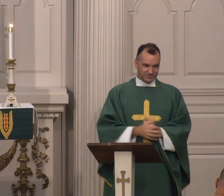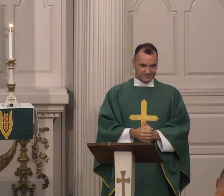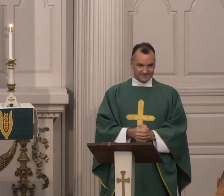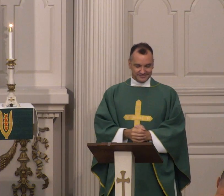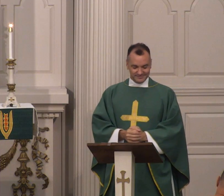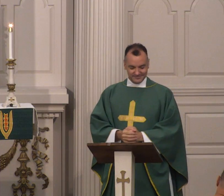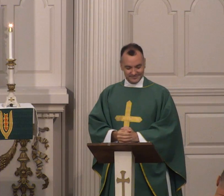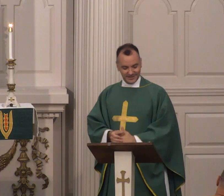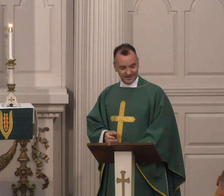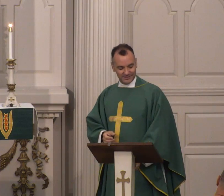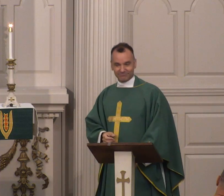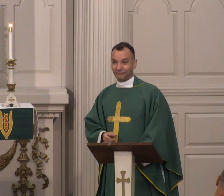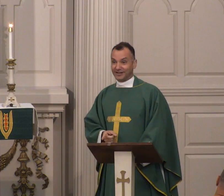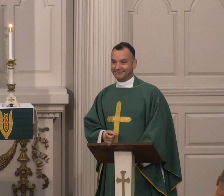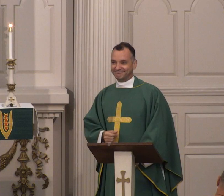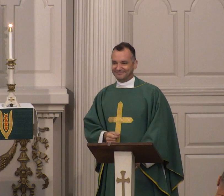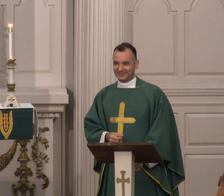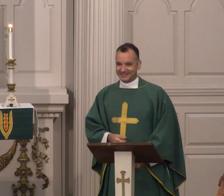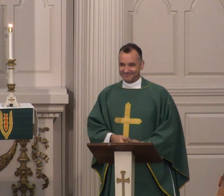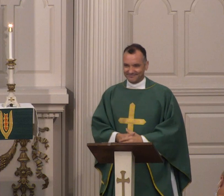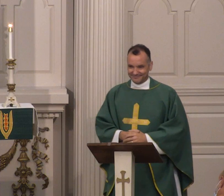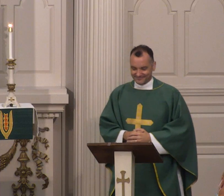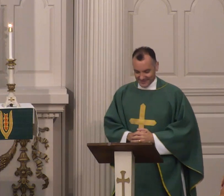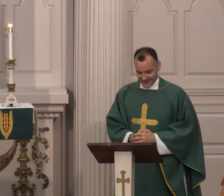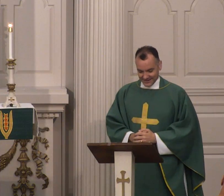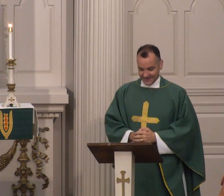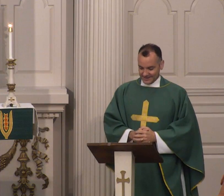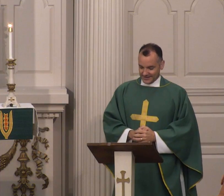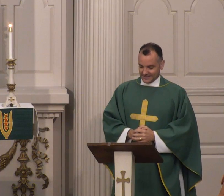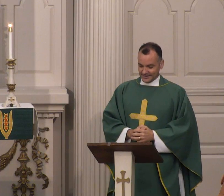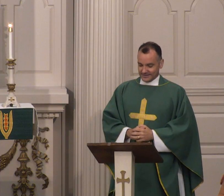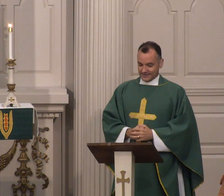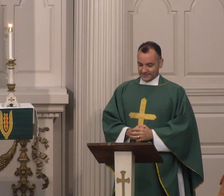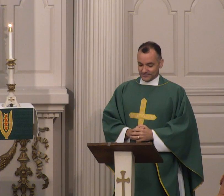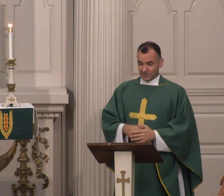And we are a family as well, right?